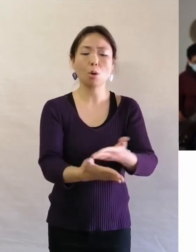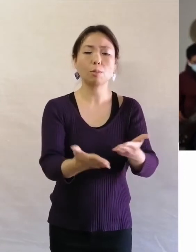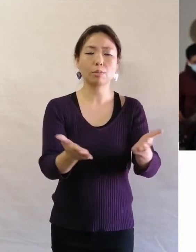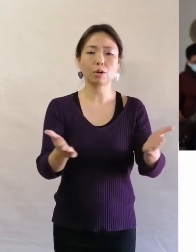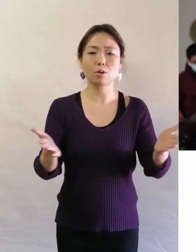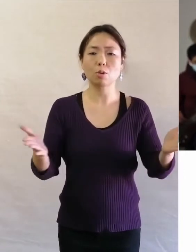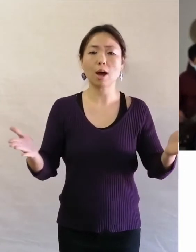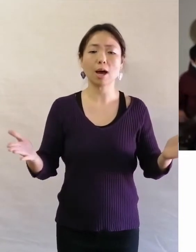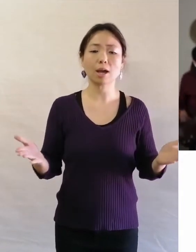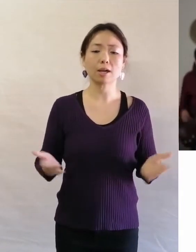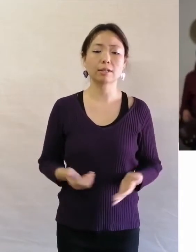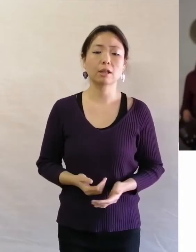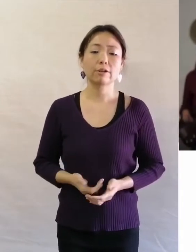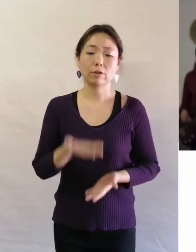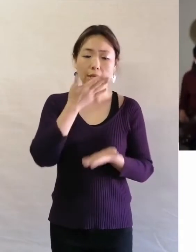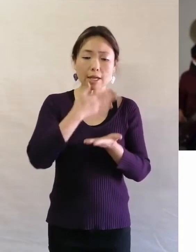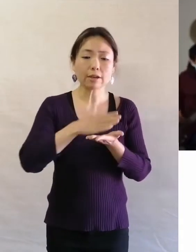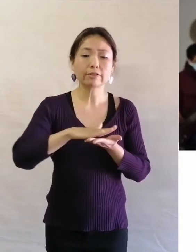are open wide.